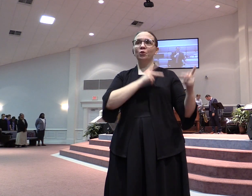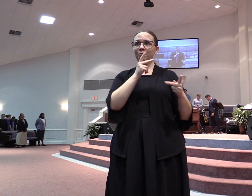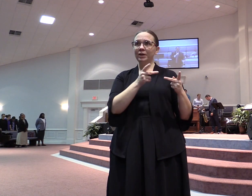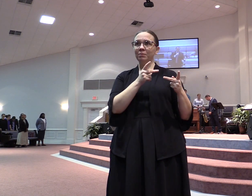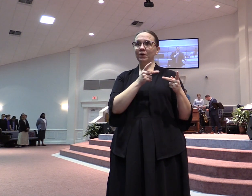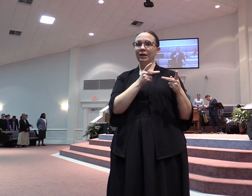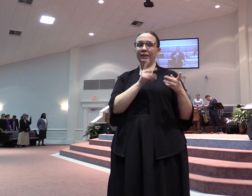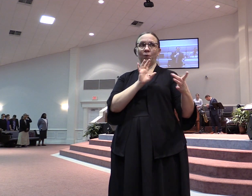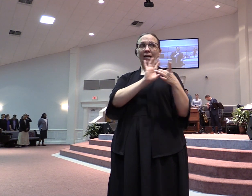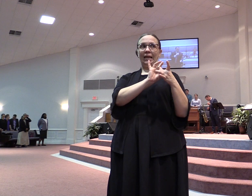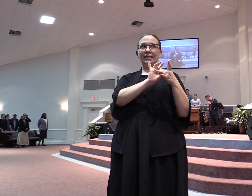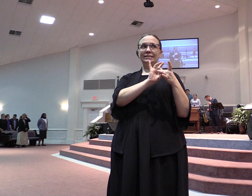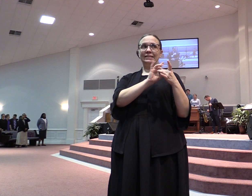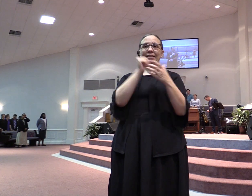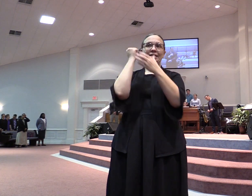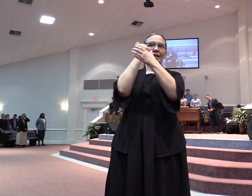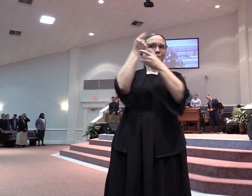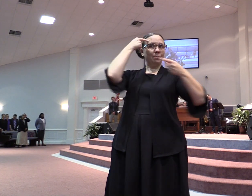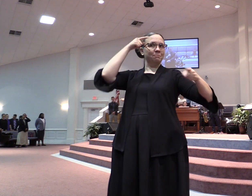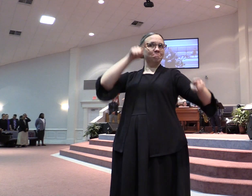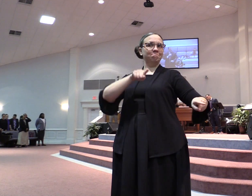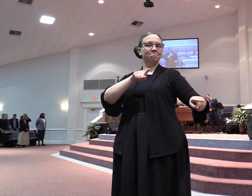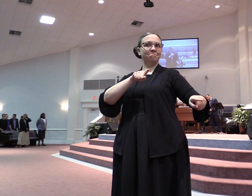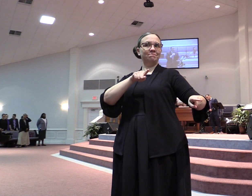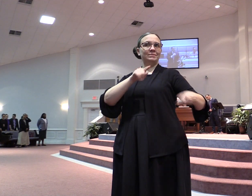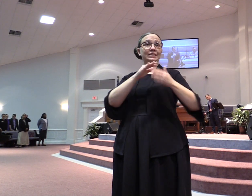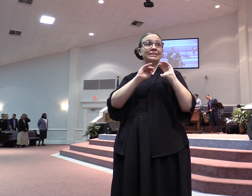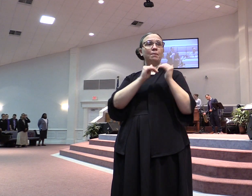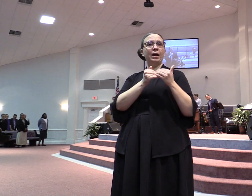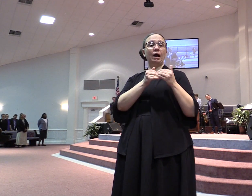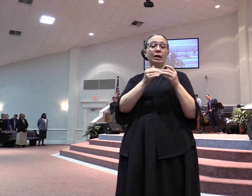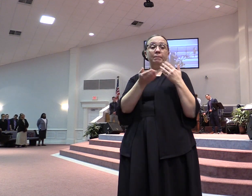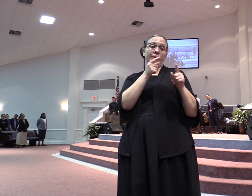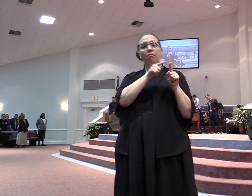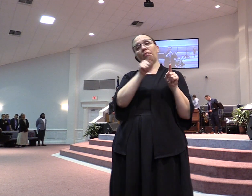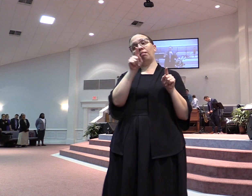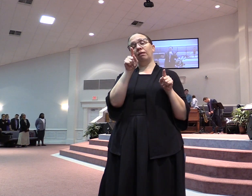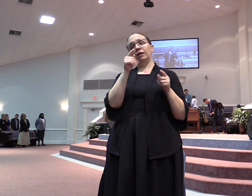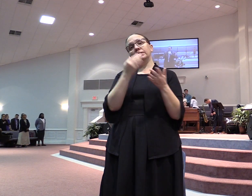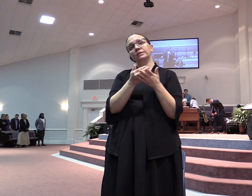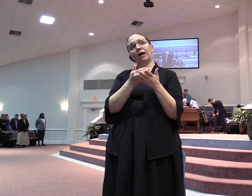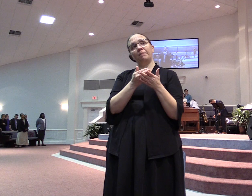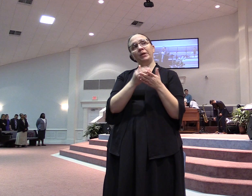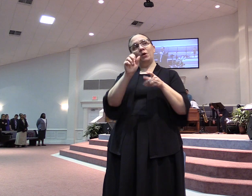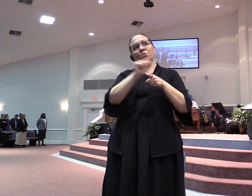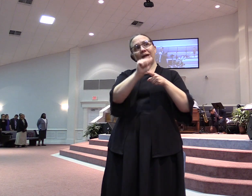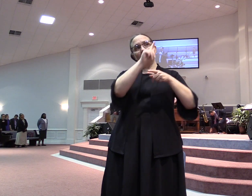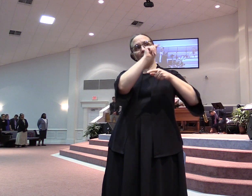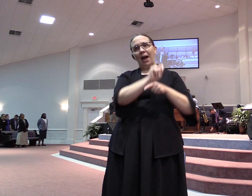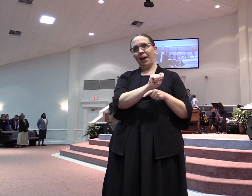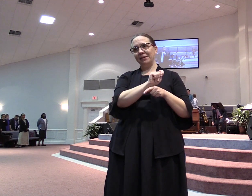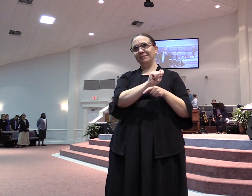were somewhat connected to the Abraham covenant. Yep. And somehow they had just wandered off and they'd stopped practicing this and doing